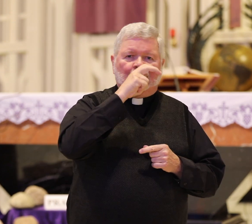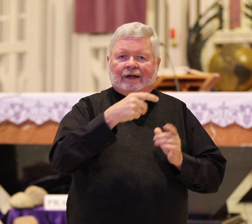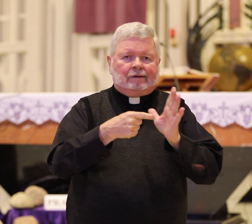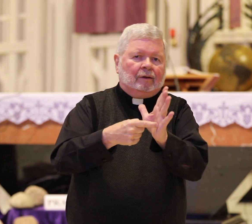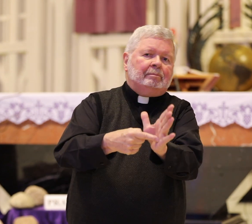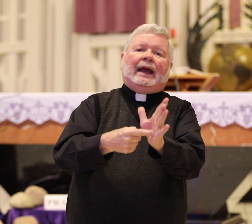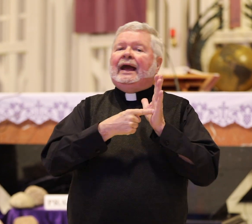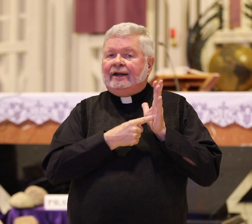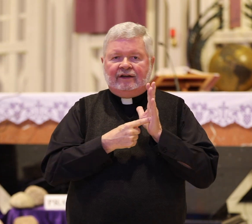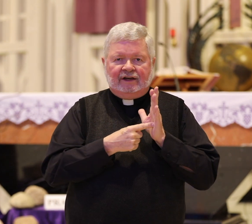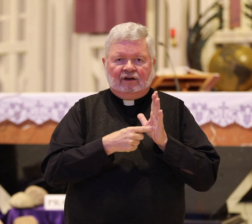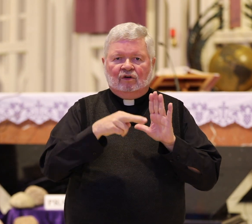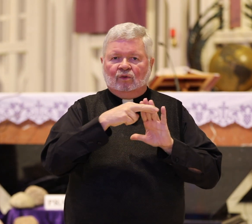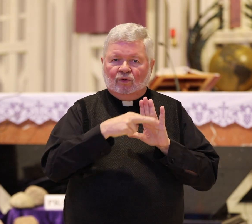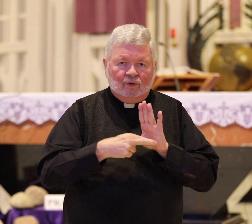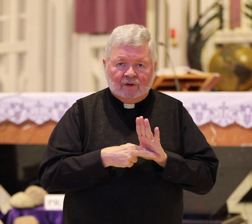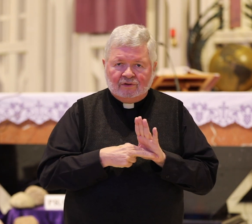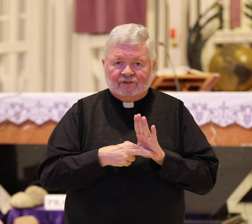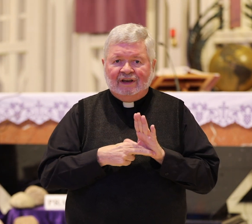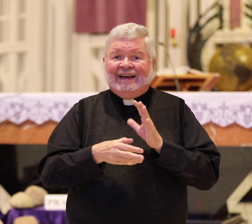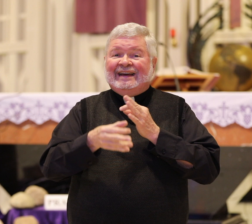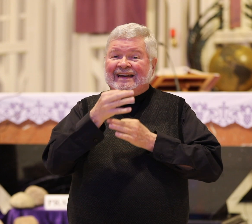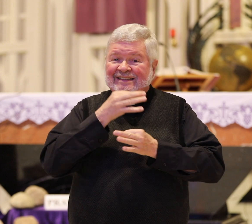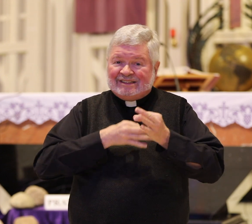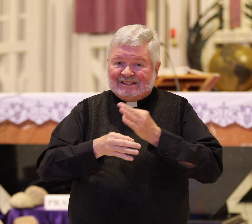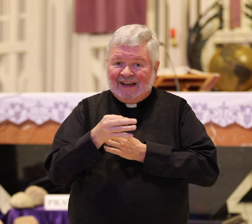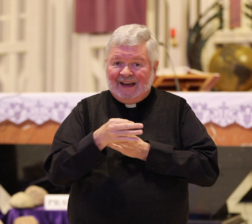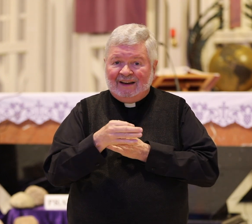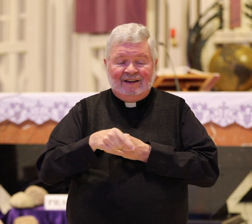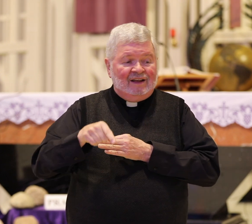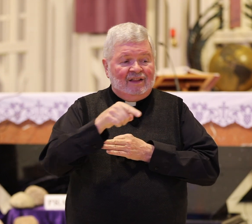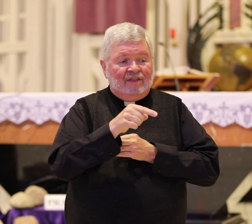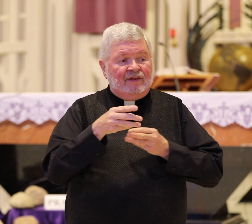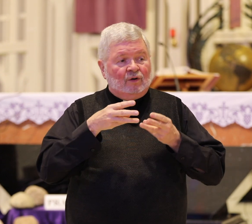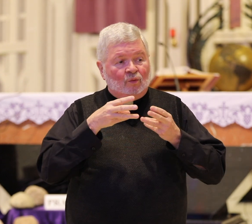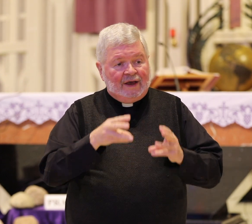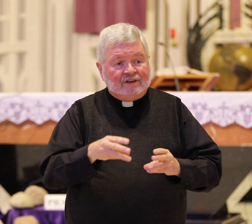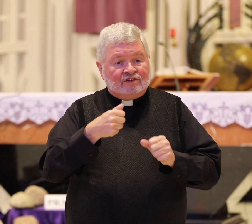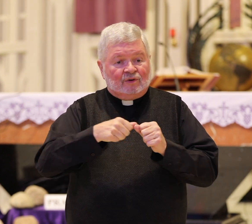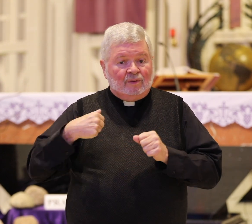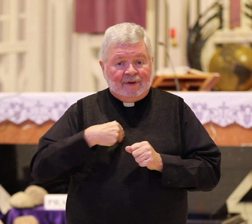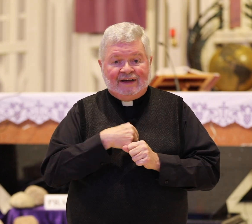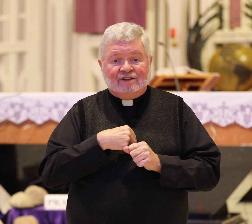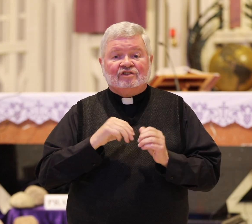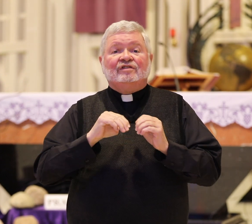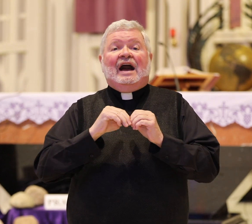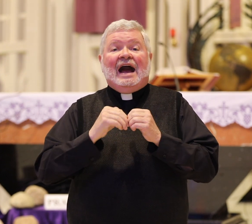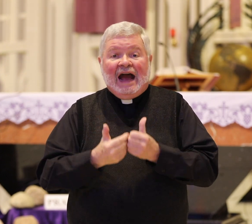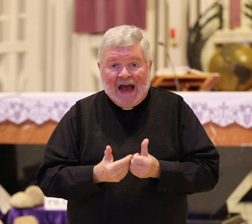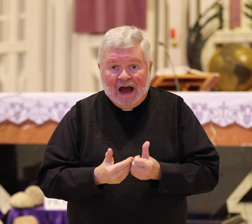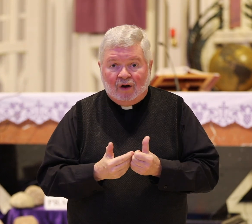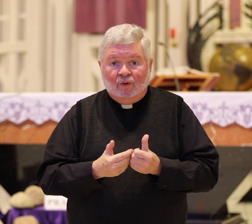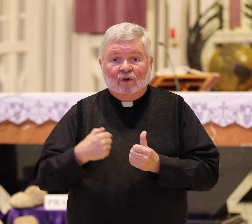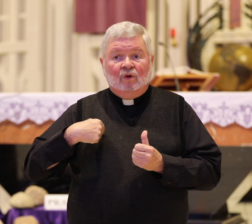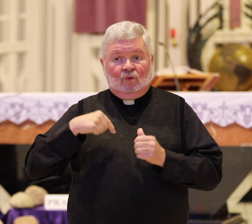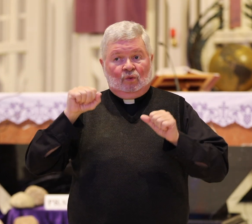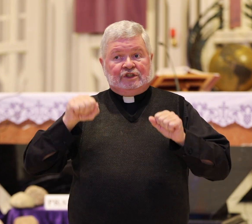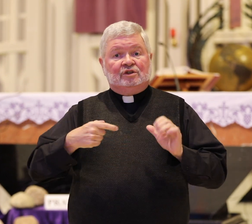strict, demanding rules. Instead, they're ways that remind us of how we should be